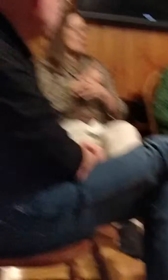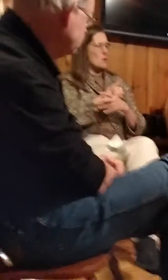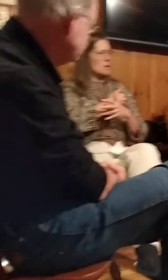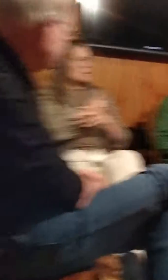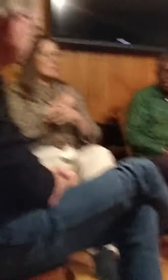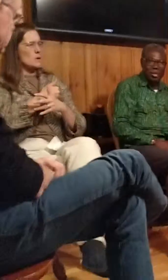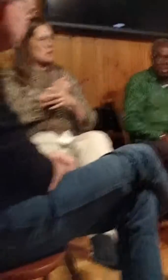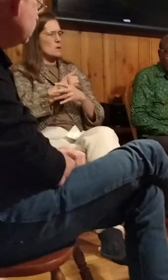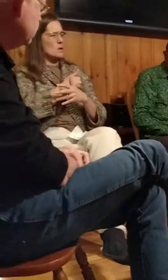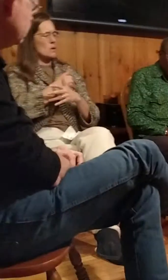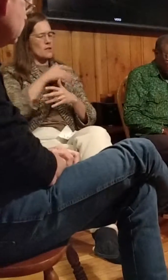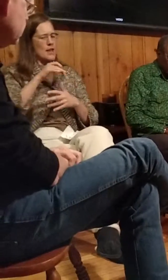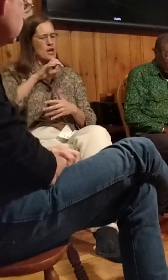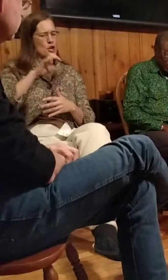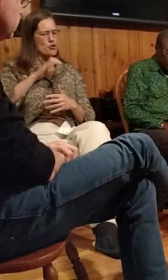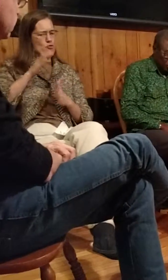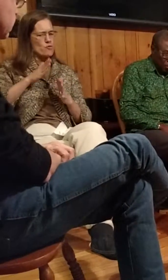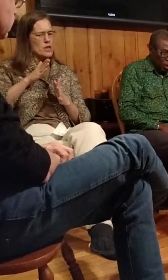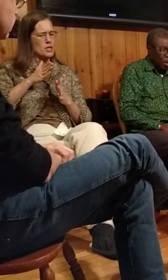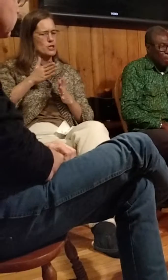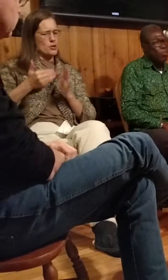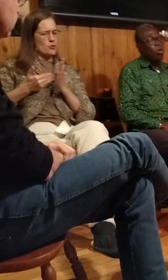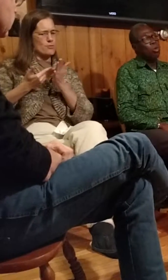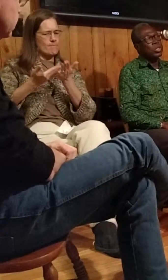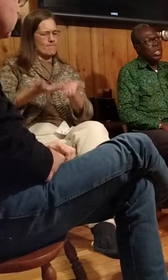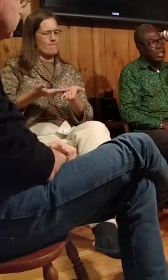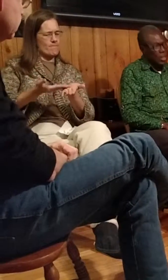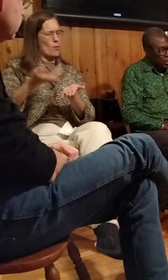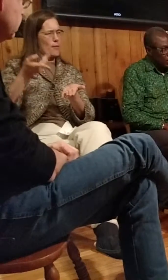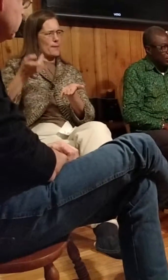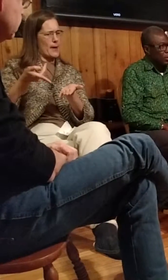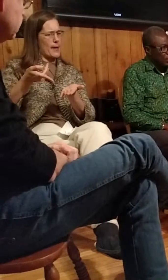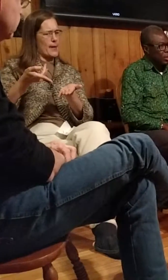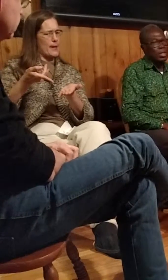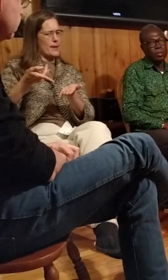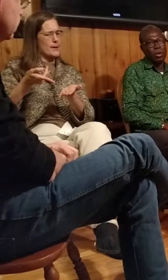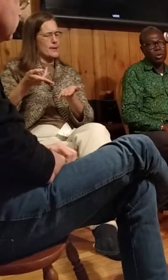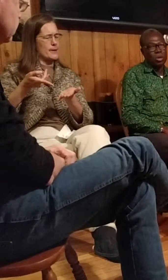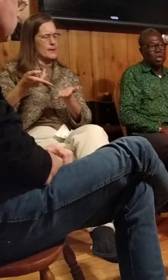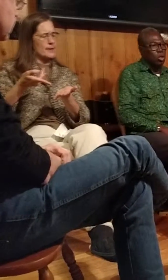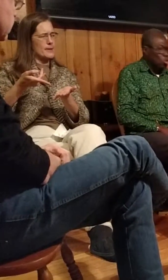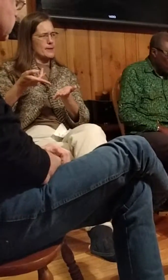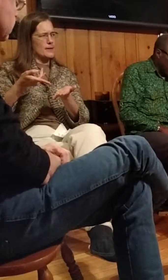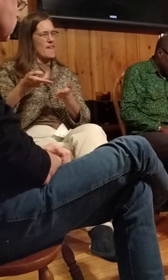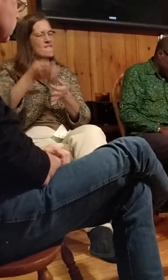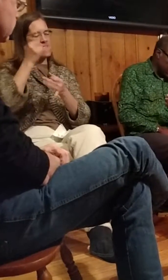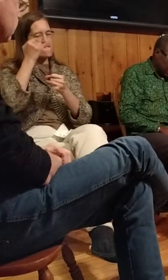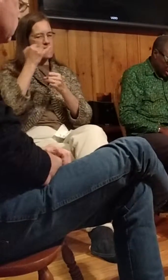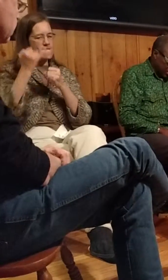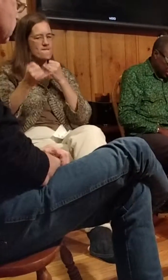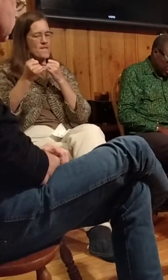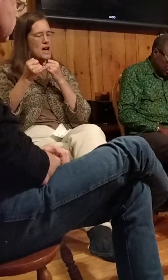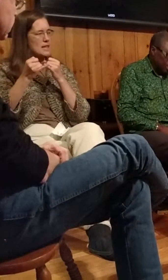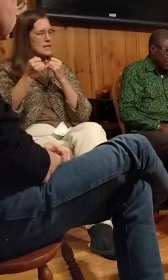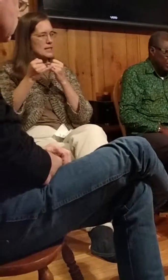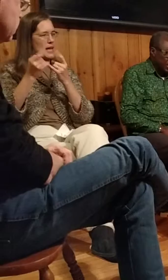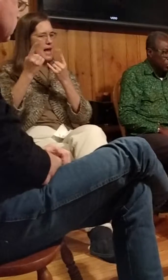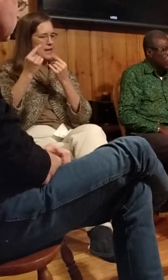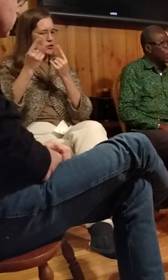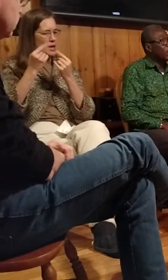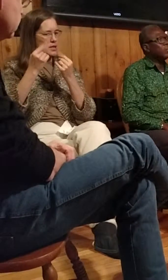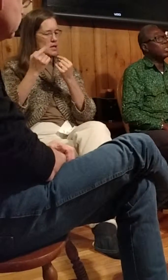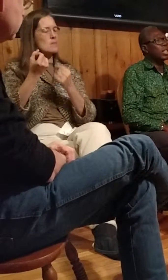the Christians are presenting, before I could say, yes, Jesus is my God. So when I found these answers,